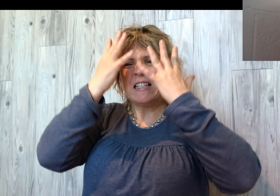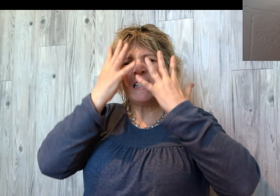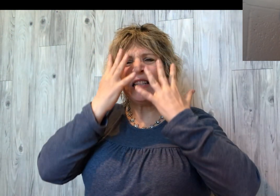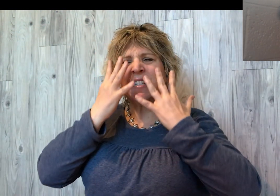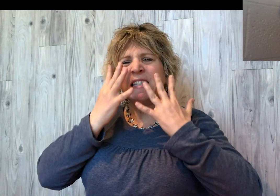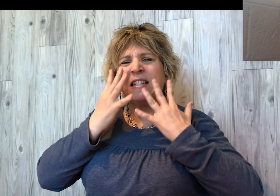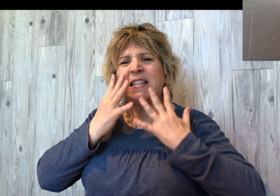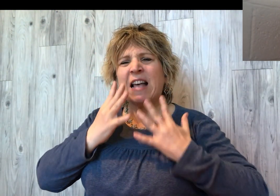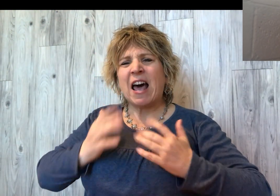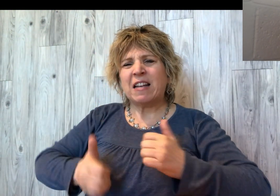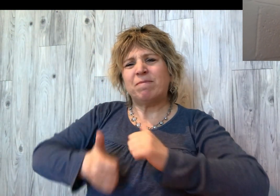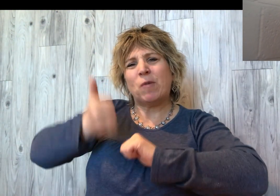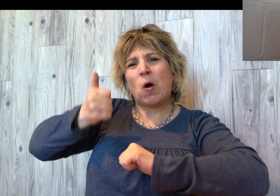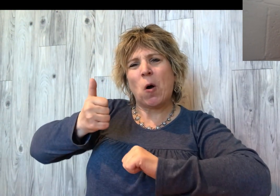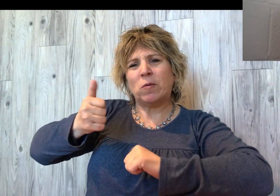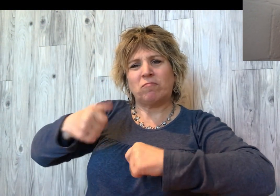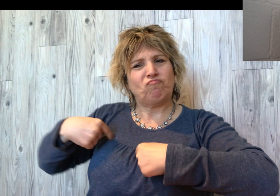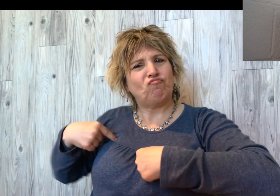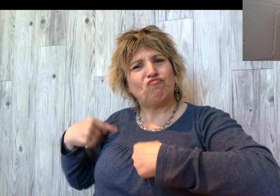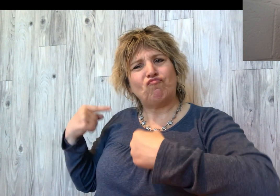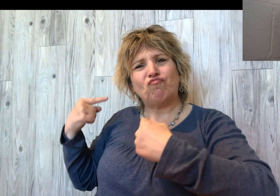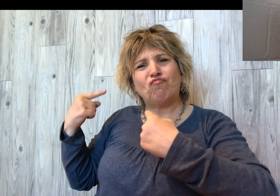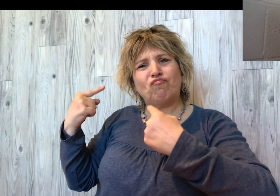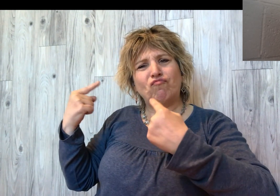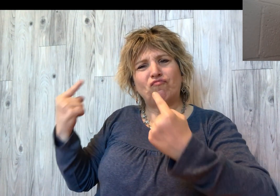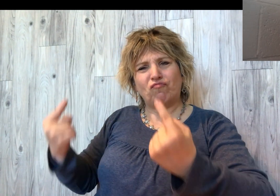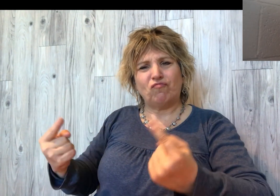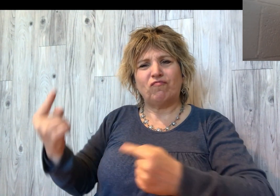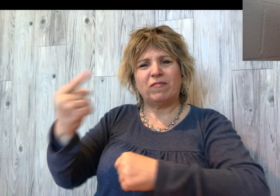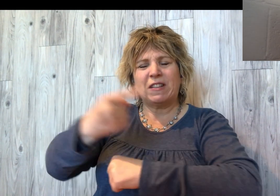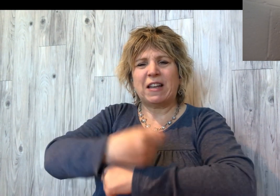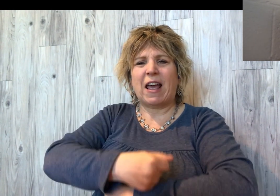The darkest day in history.